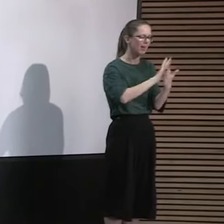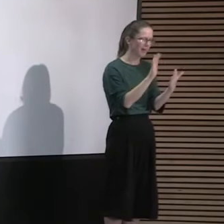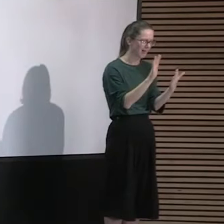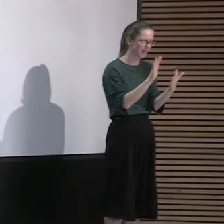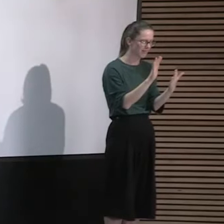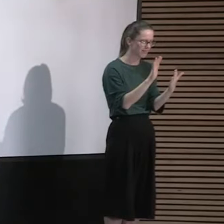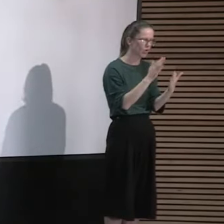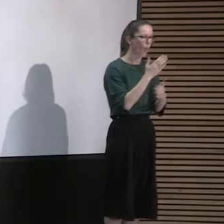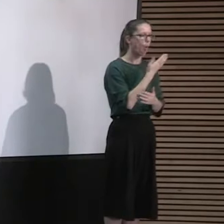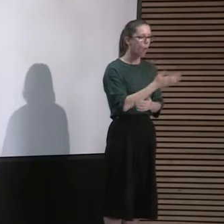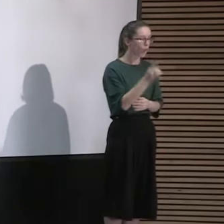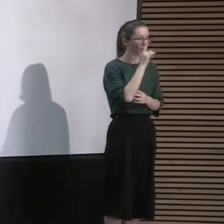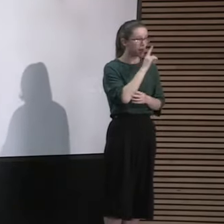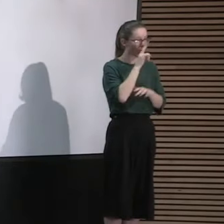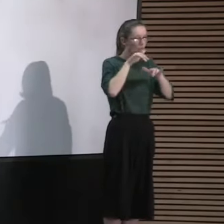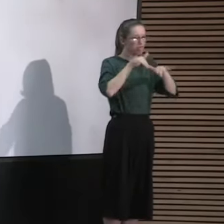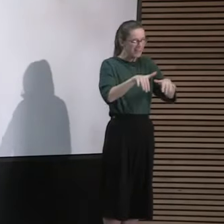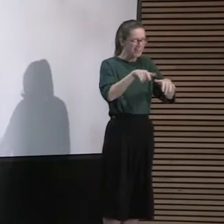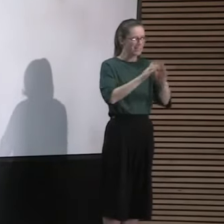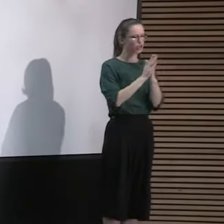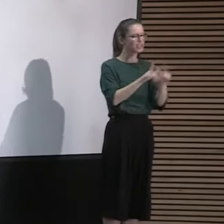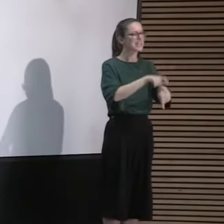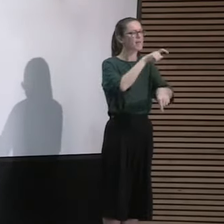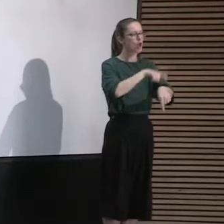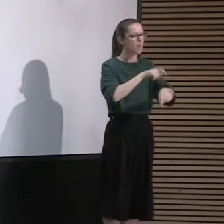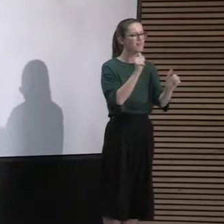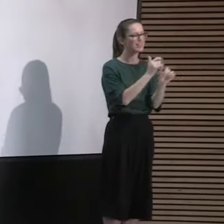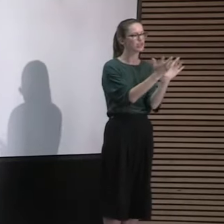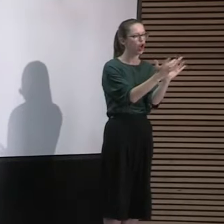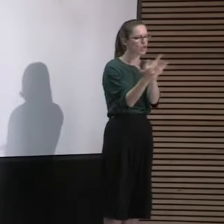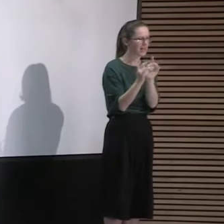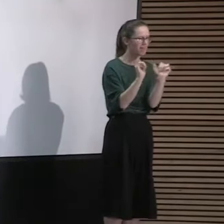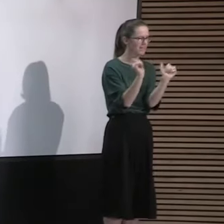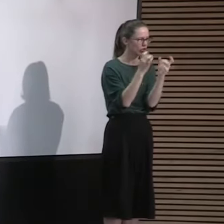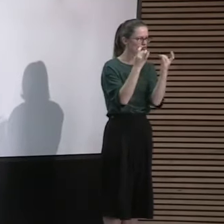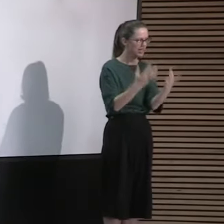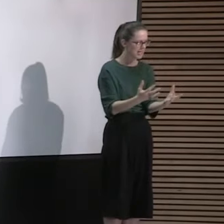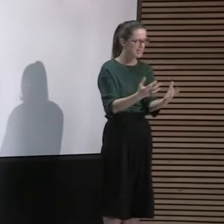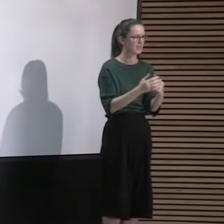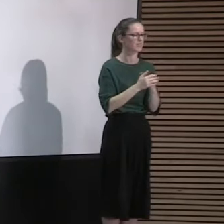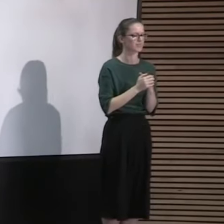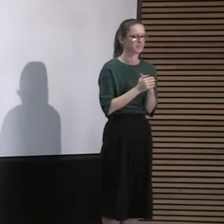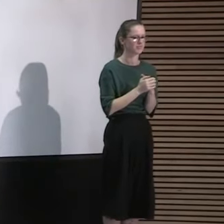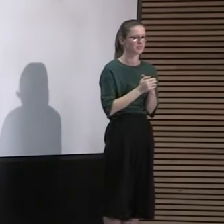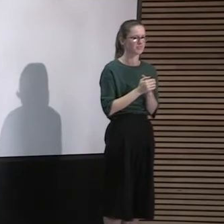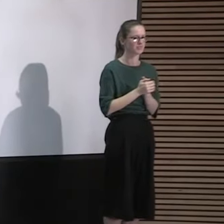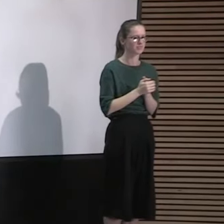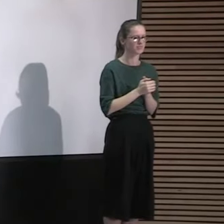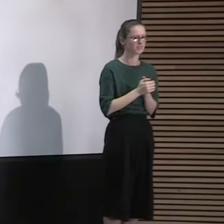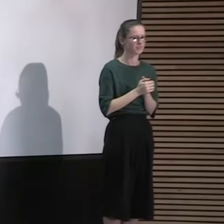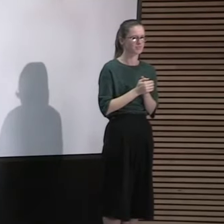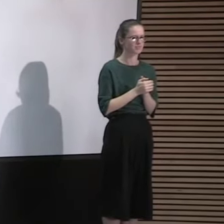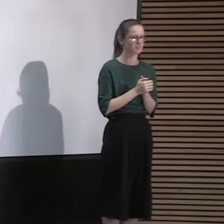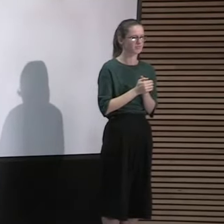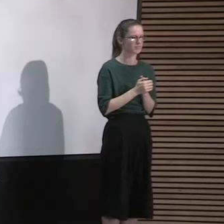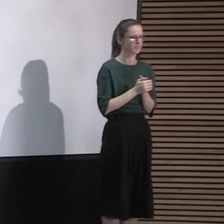that all the contact tracing has been taking place. Nothing has changed because we haven't given the in-depth details